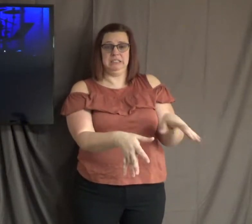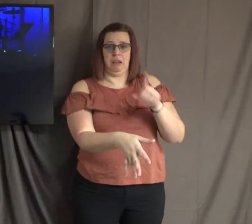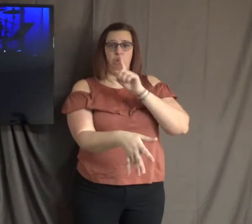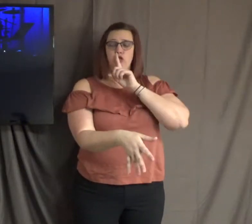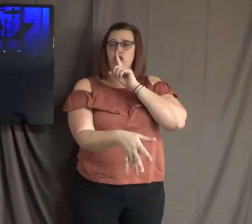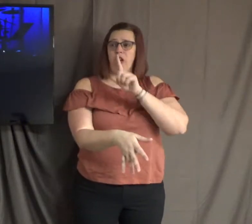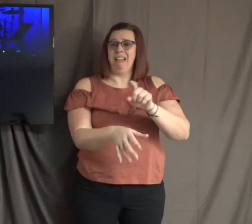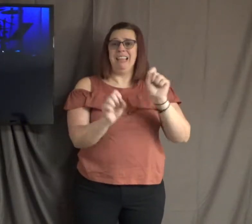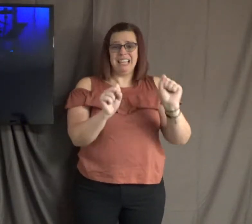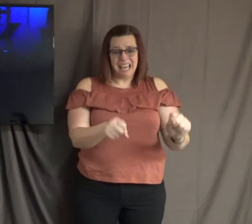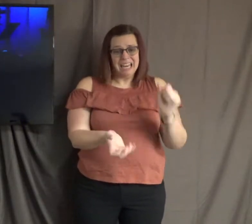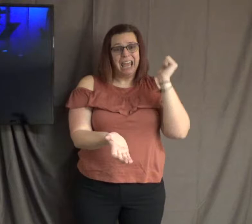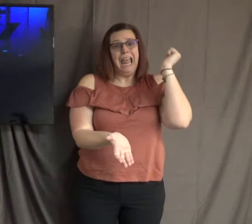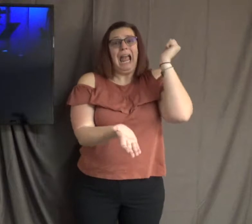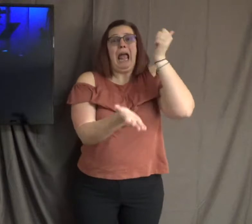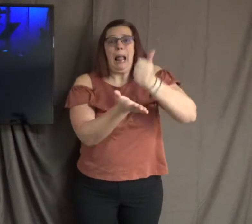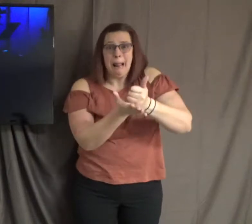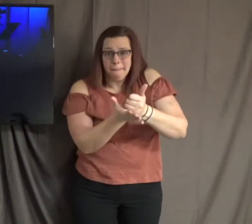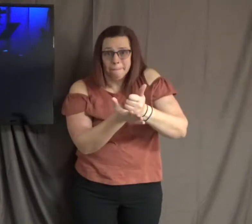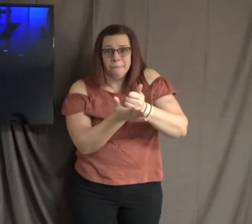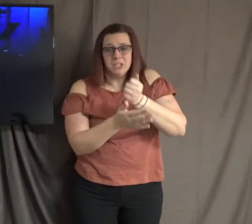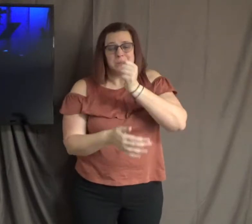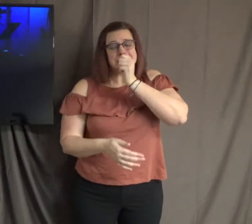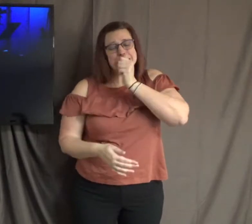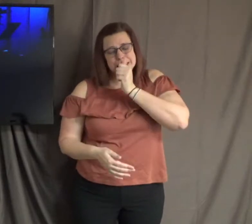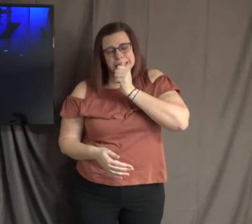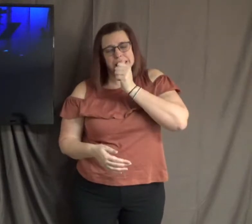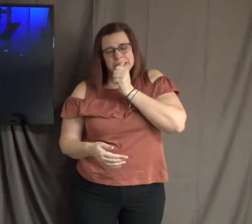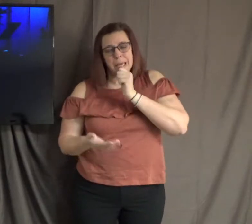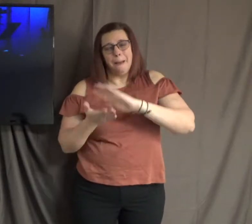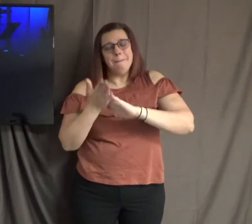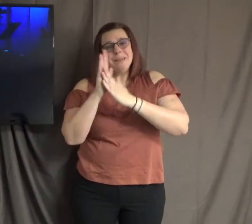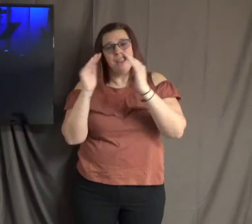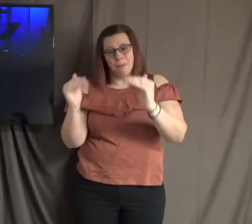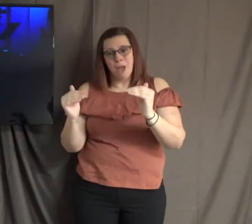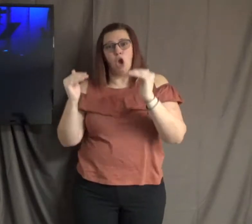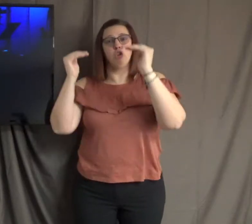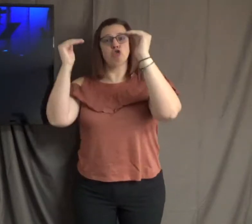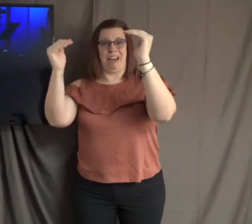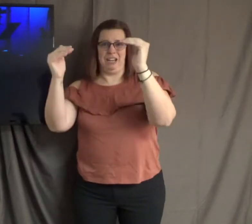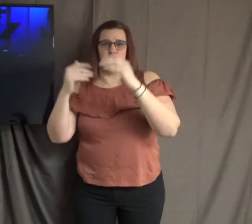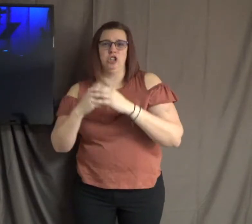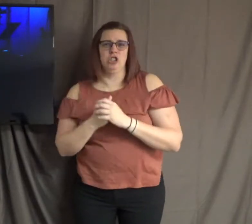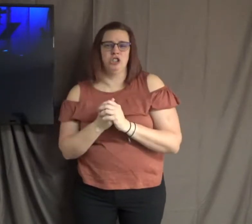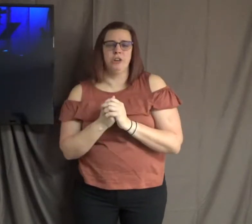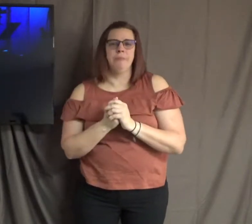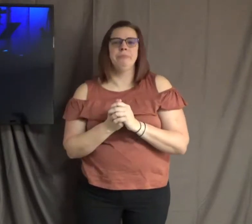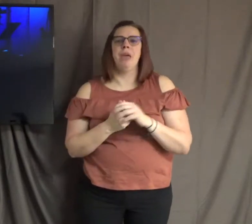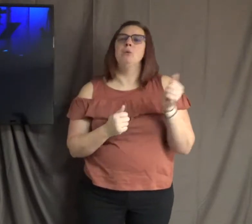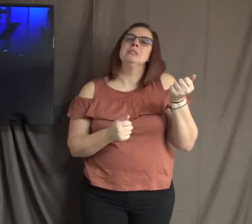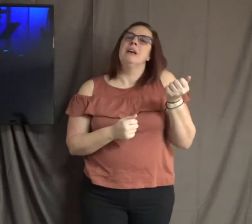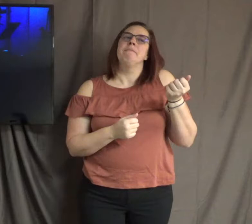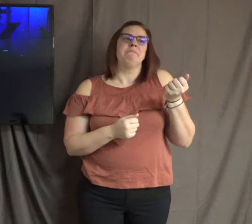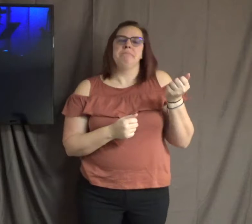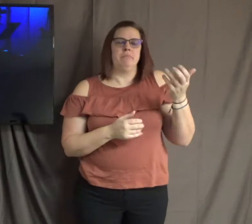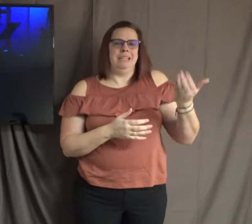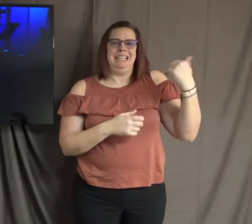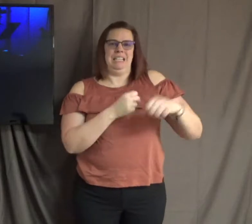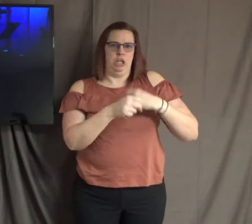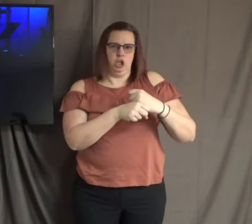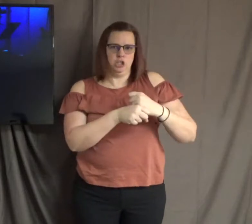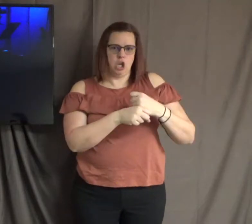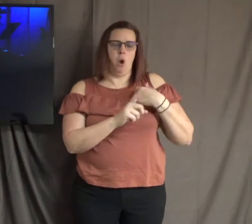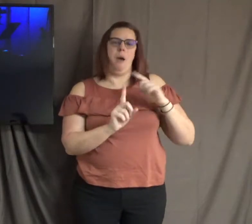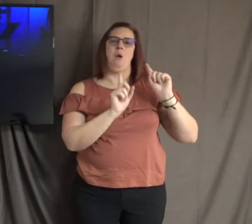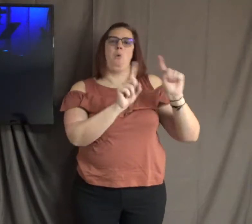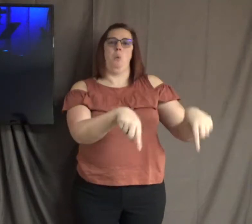of victory, a greater state of being. I remember I had just been a minister for a couple years, and I got to go to one of our Centers for Spiritual